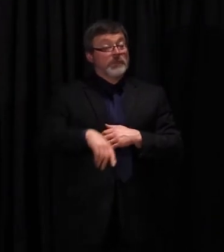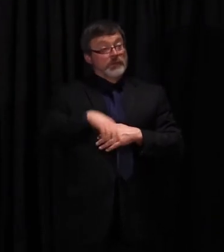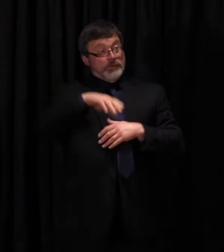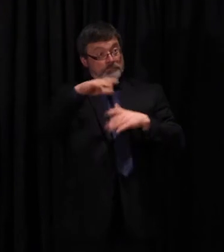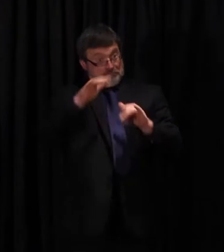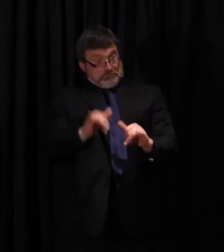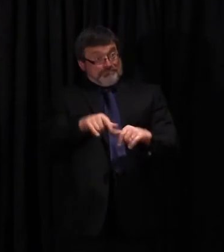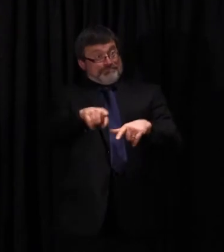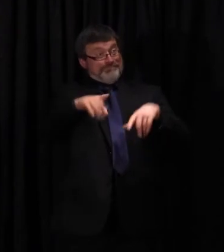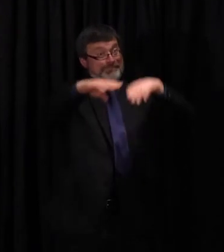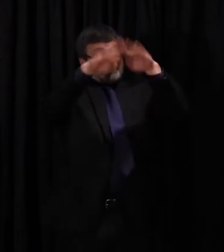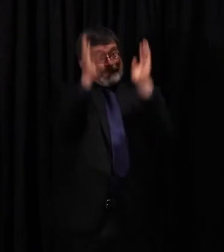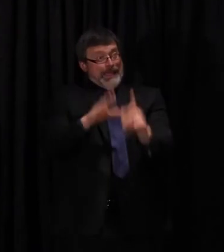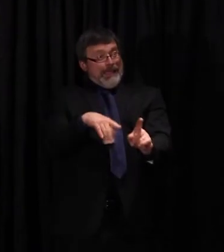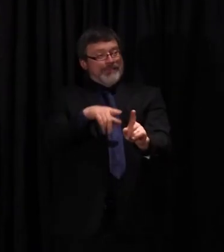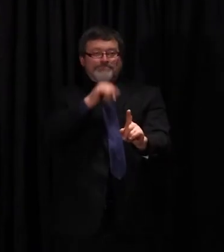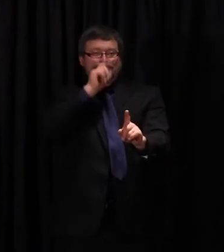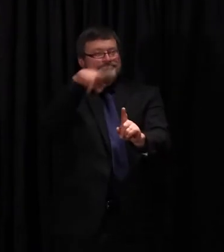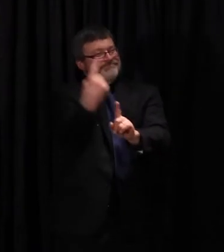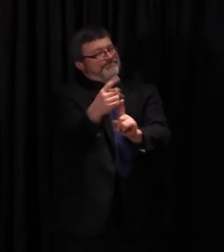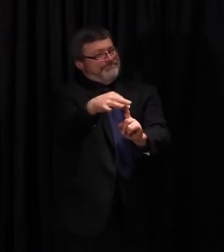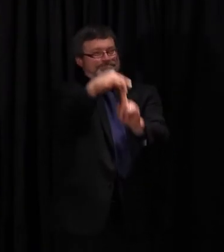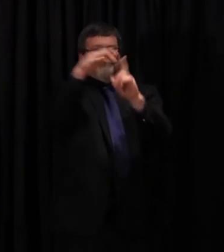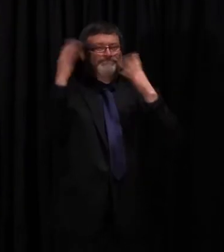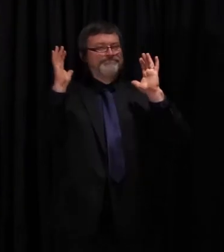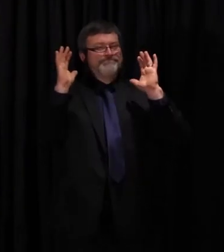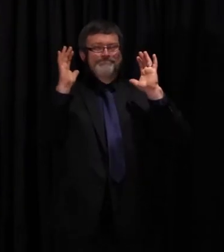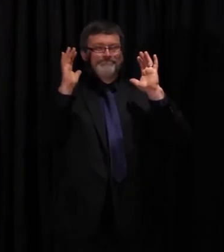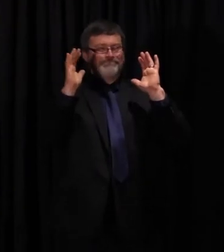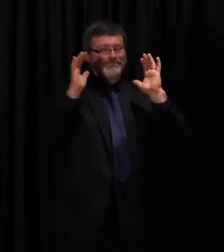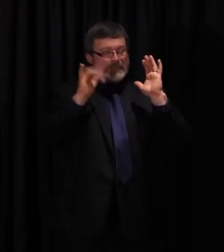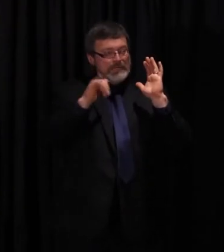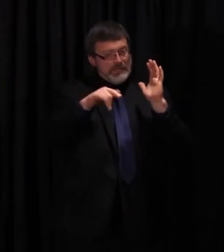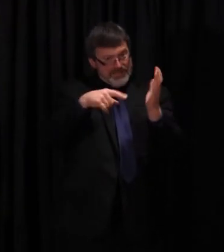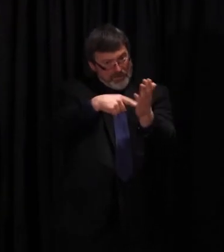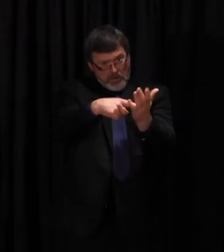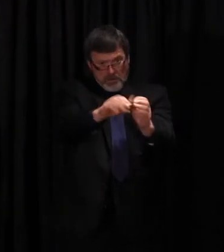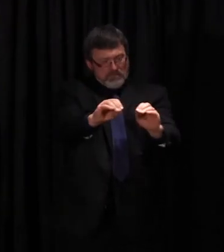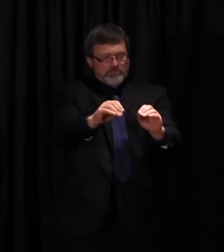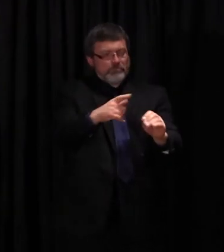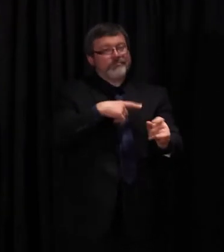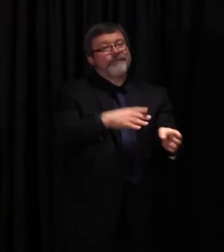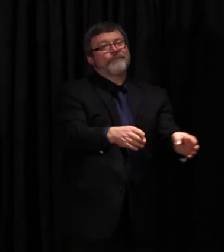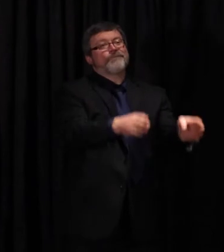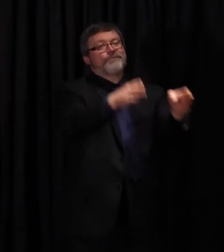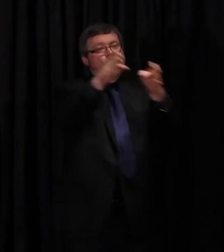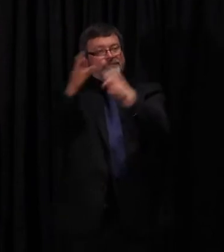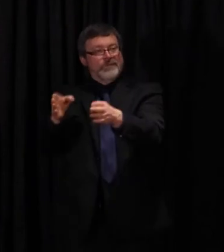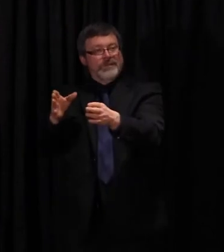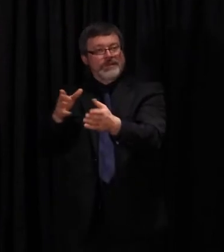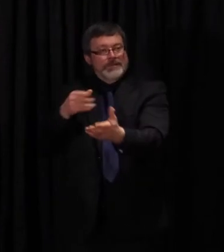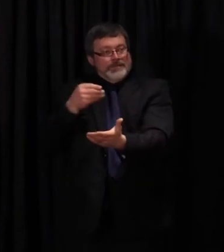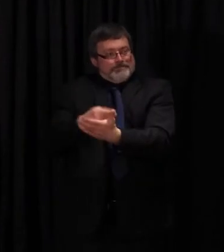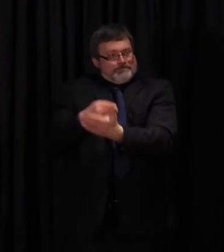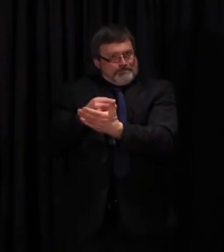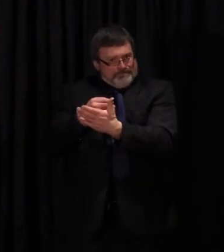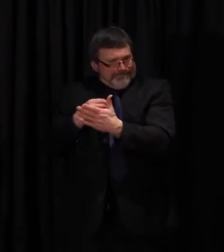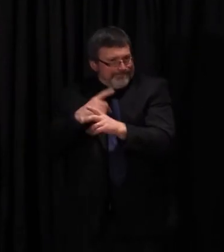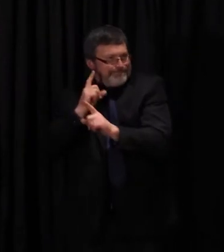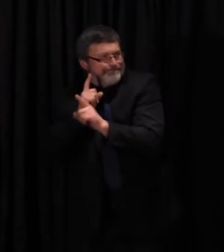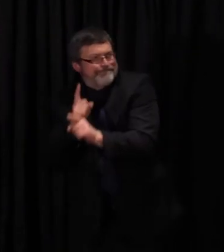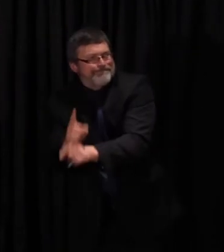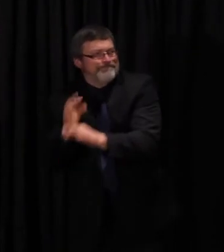Housing isn't the only area that remains unaffordable. Our fiscal discipline over the last